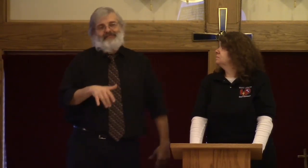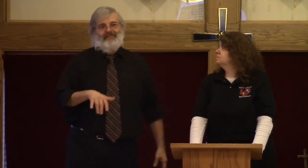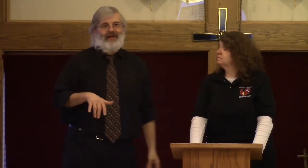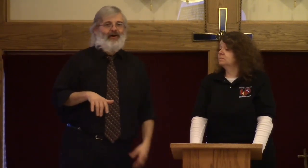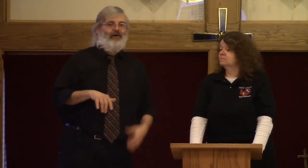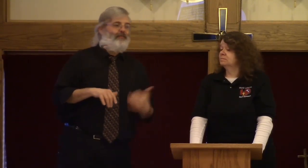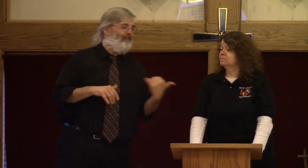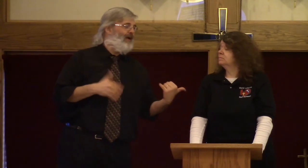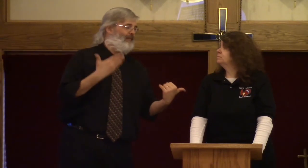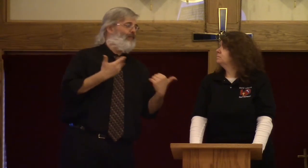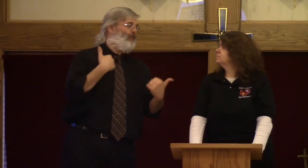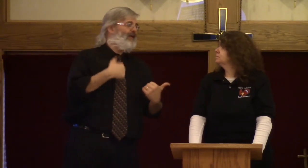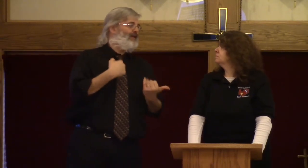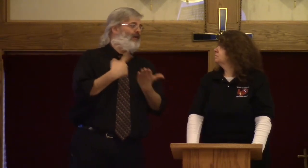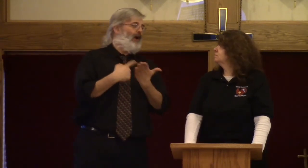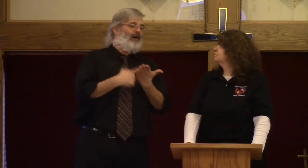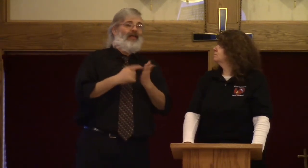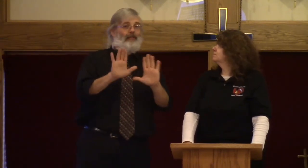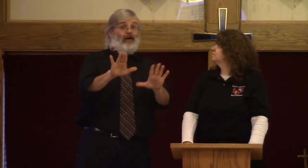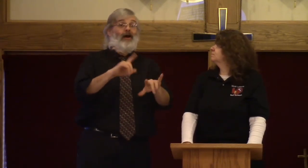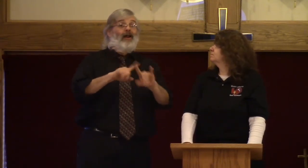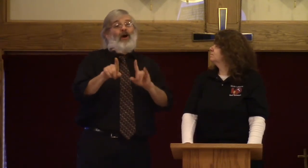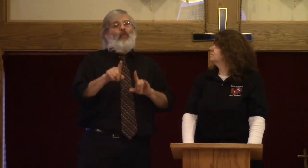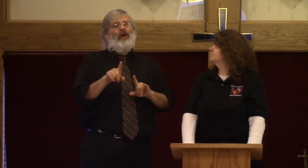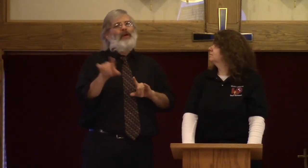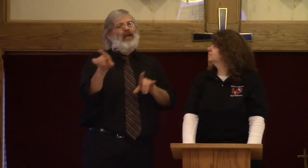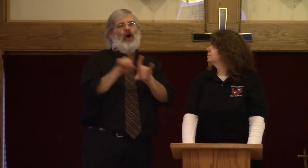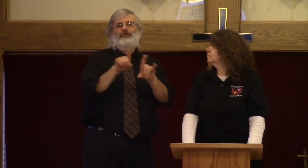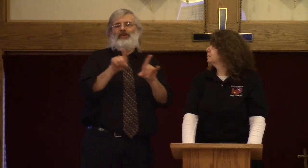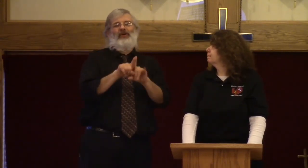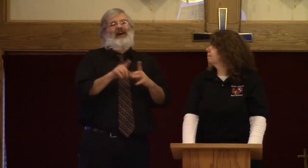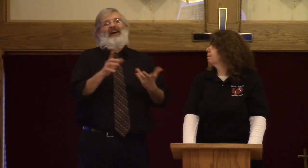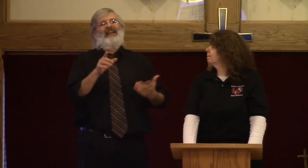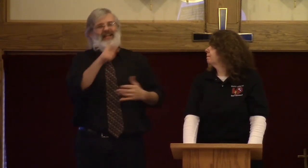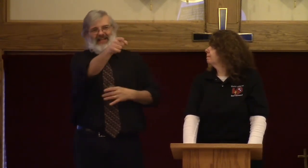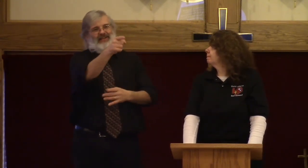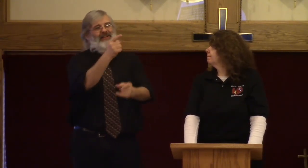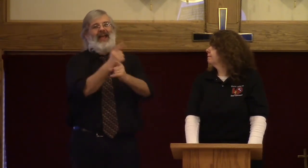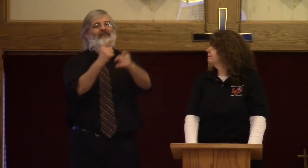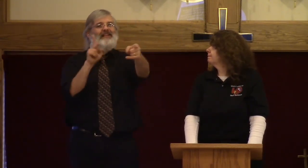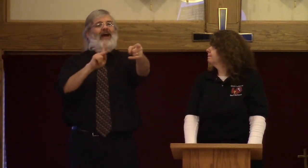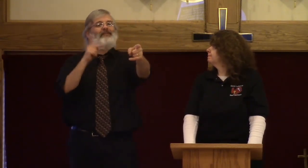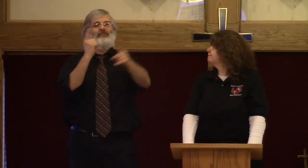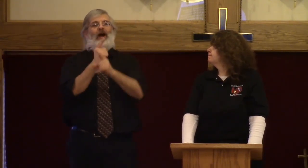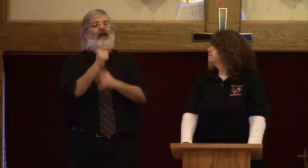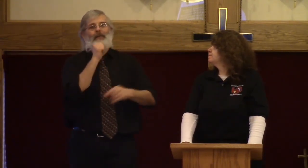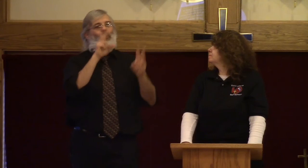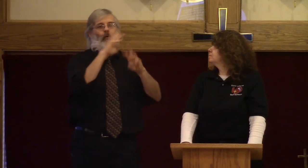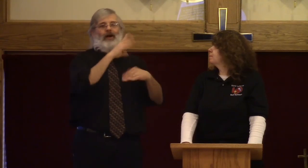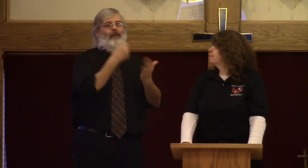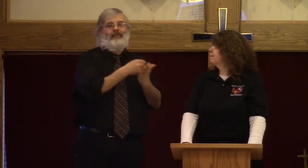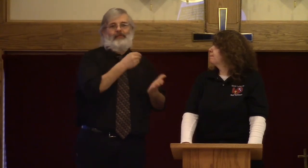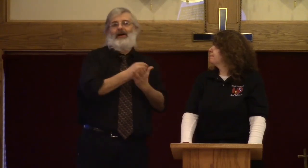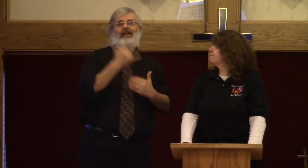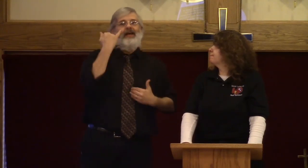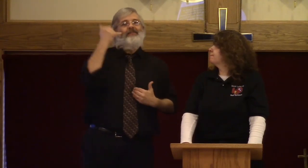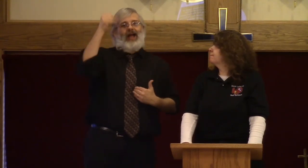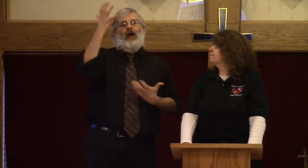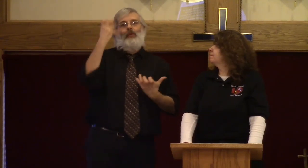you know, maybe we need to talk about that. But we can also. Kevin's right. I'm not worried about the money. God wants